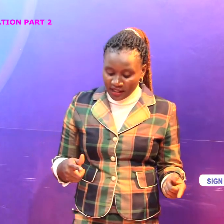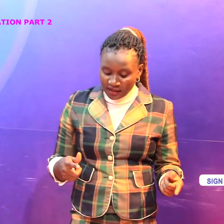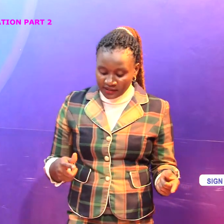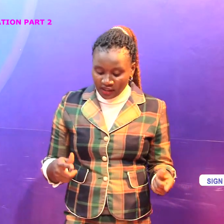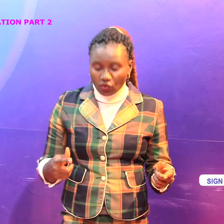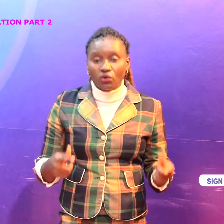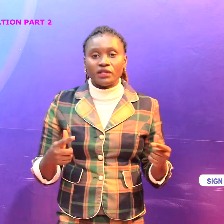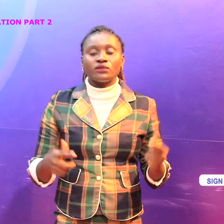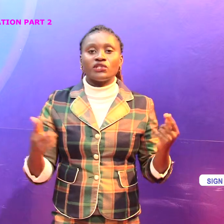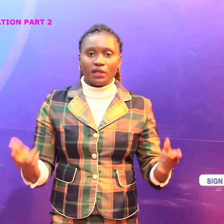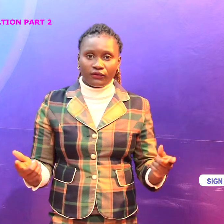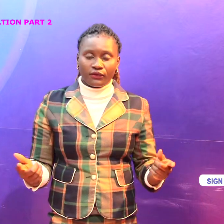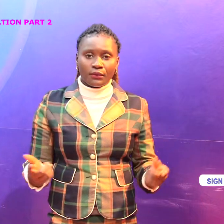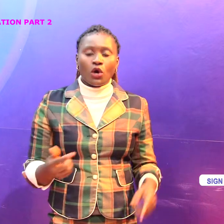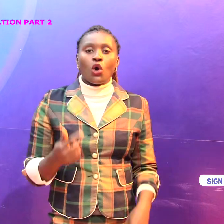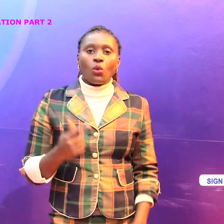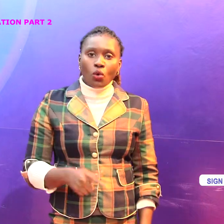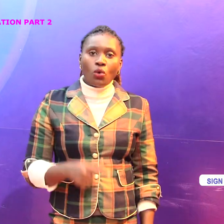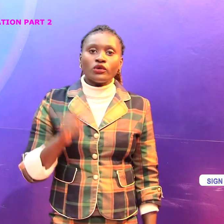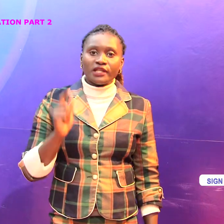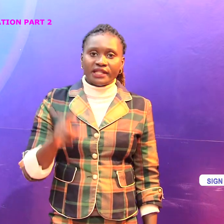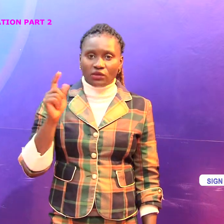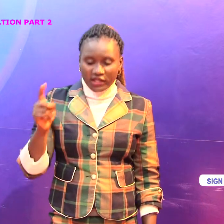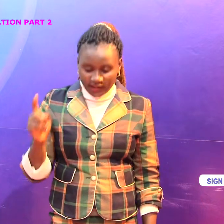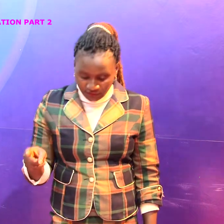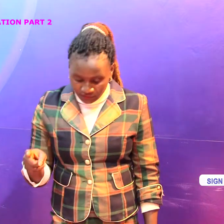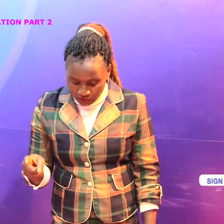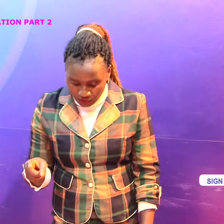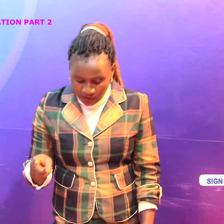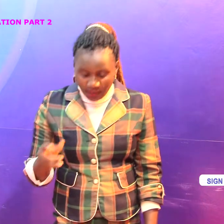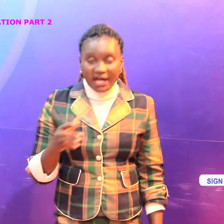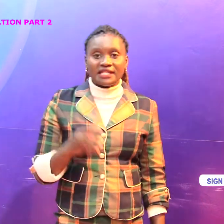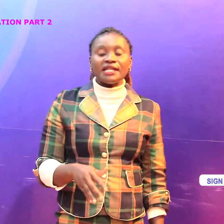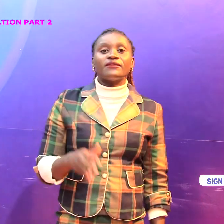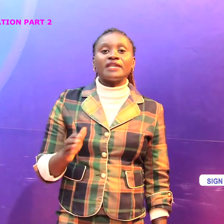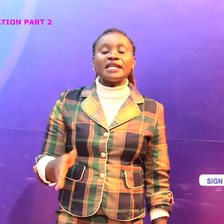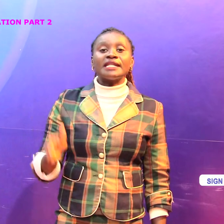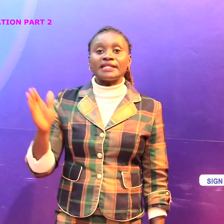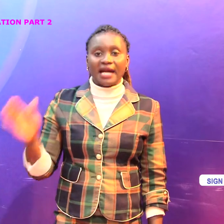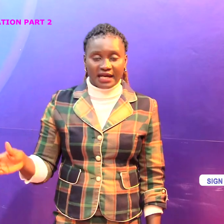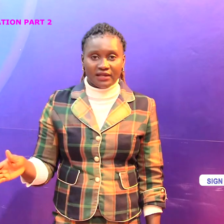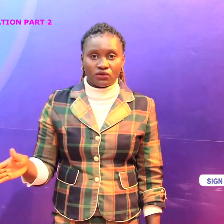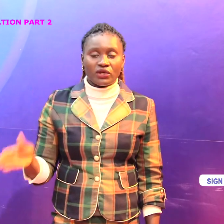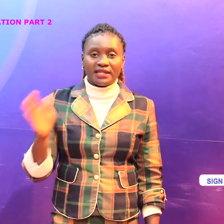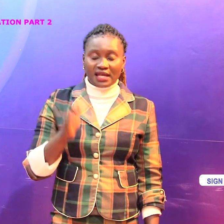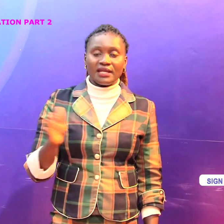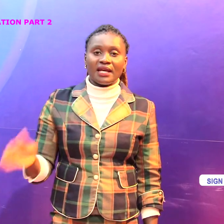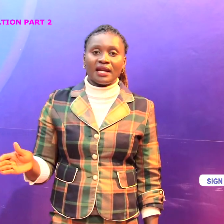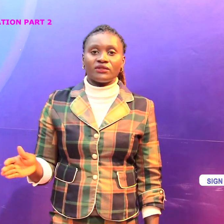we said who is your chief? Who is your chief? So my chief is Saka. So in signed English, you